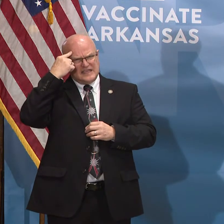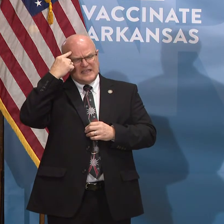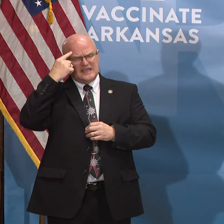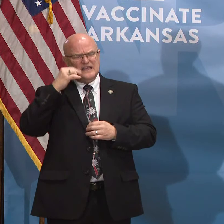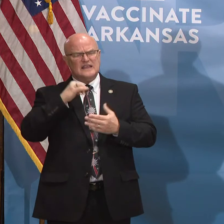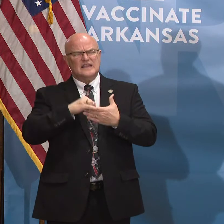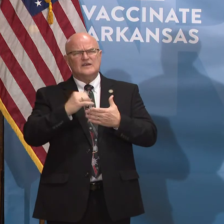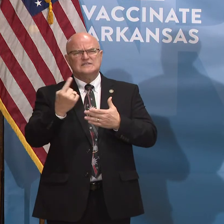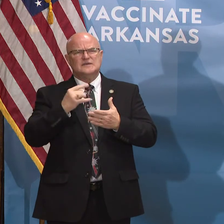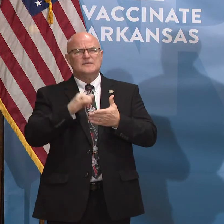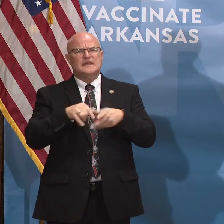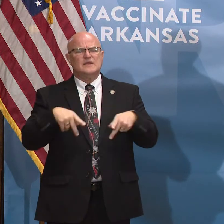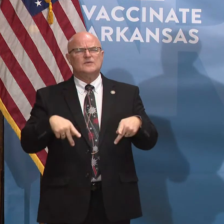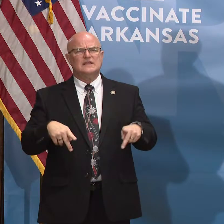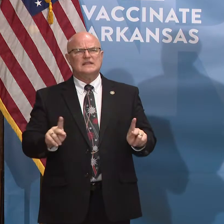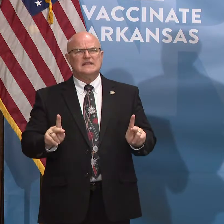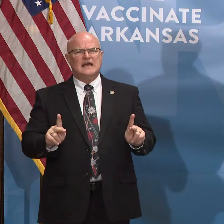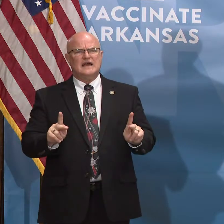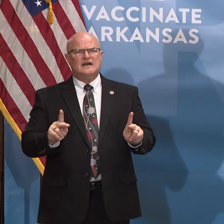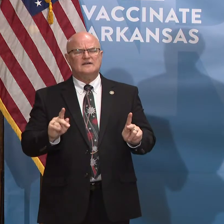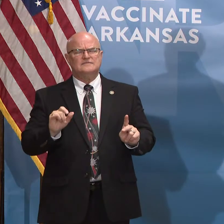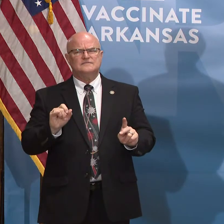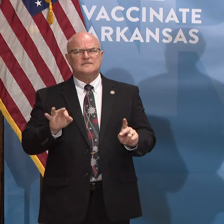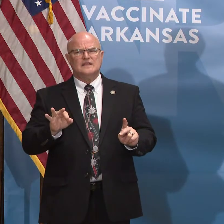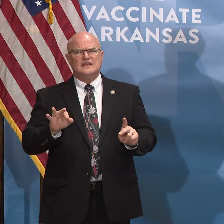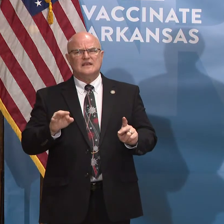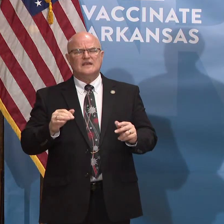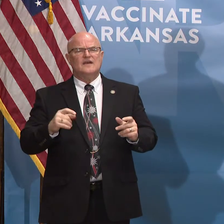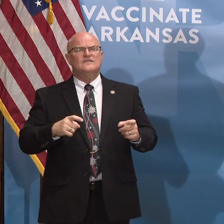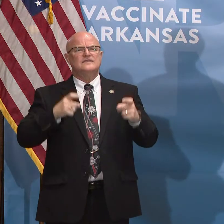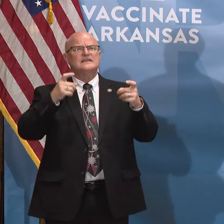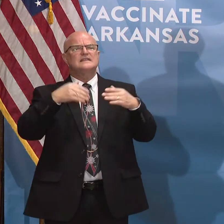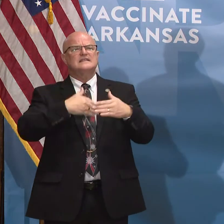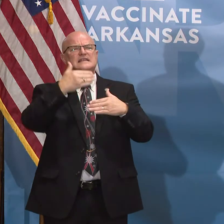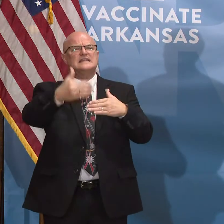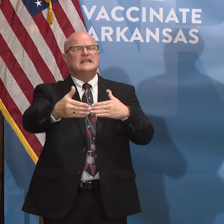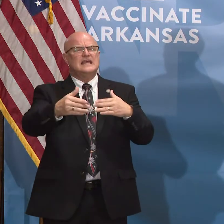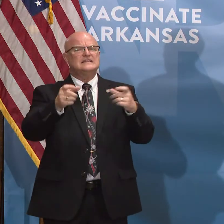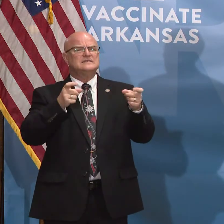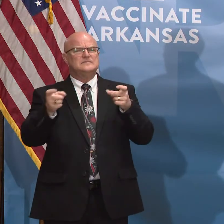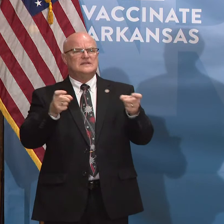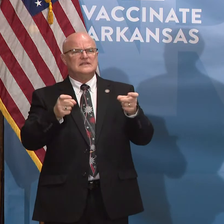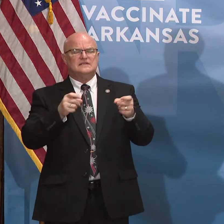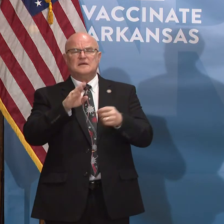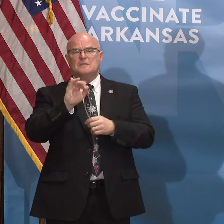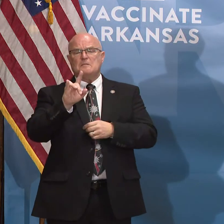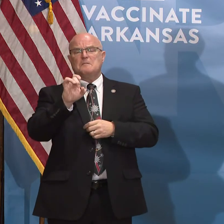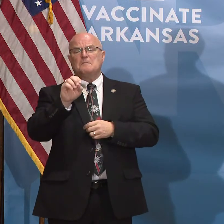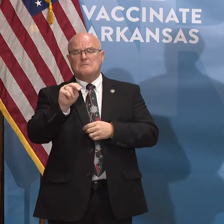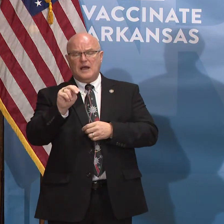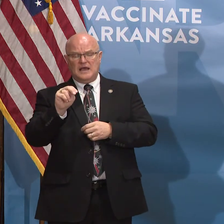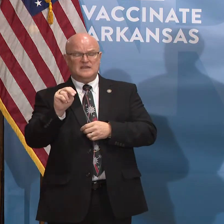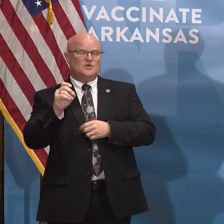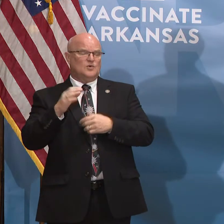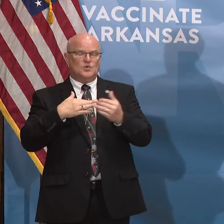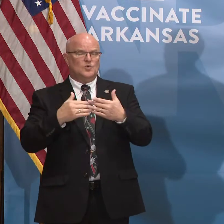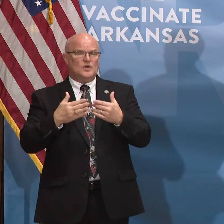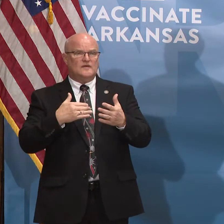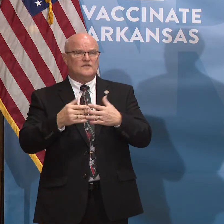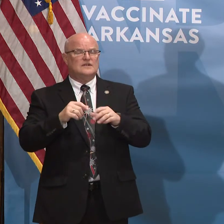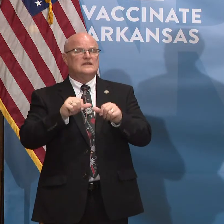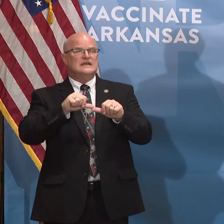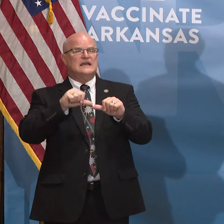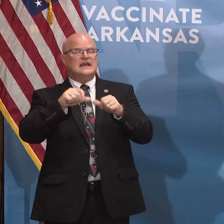that would allow, if the next administration beyond the Biden administration would allow a work requirement you guys